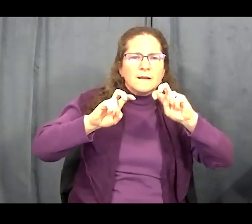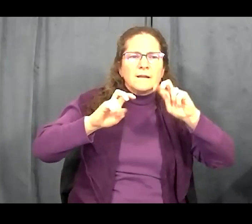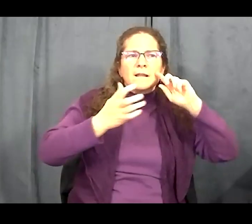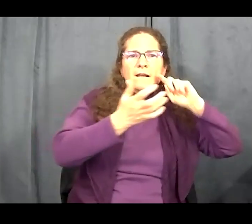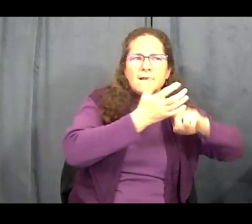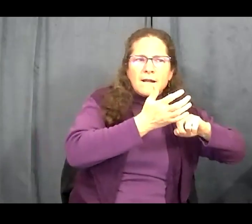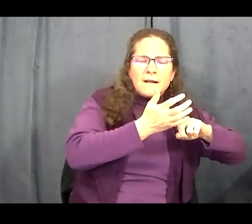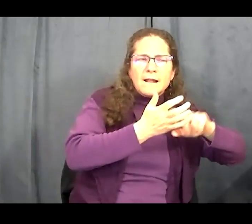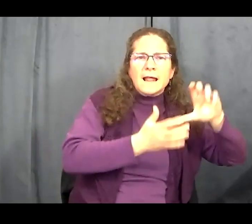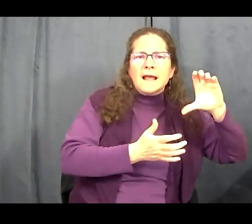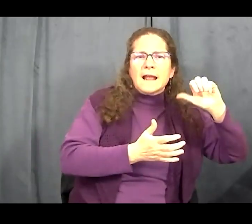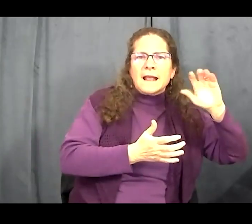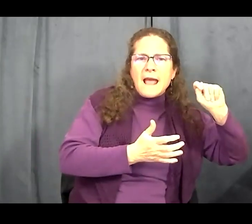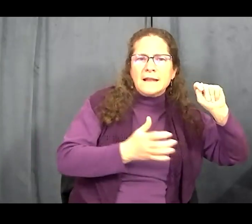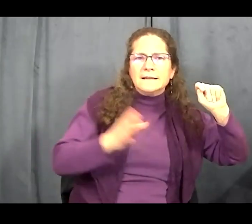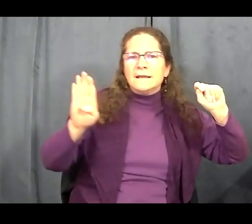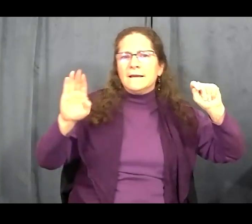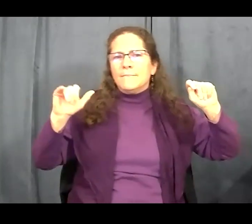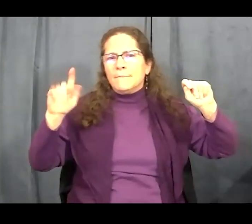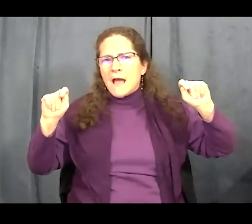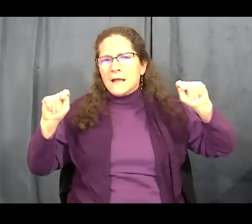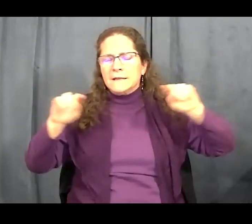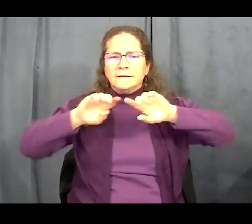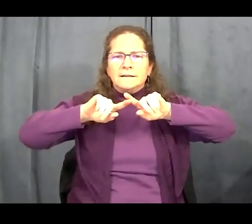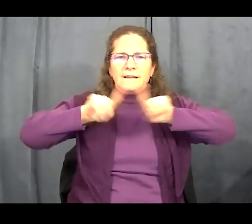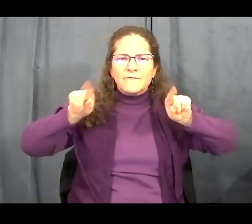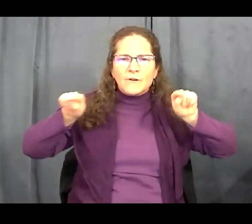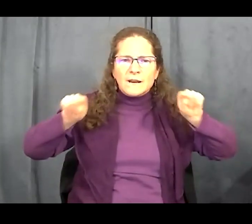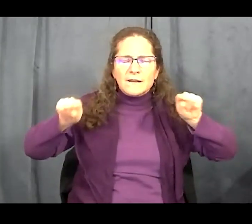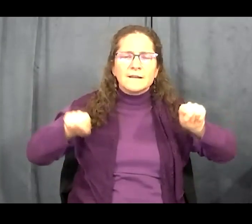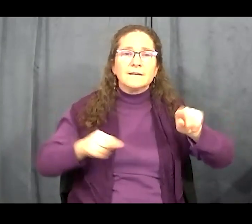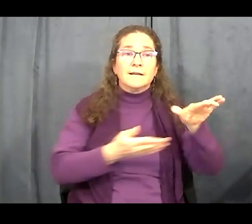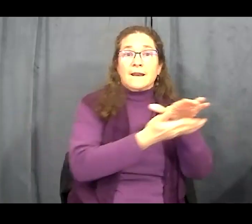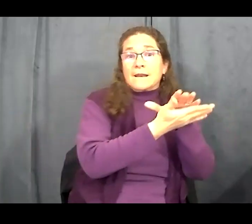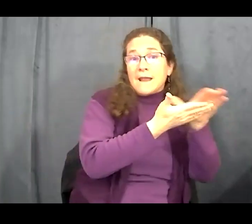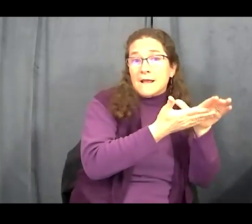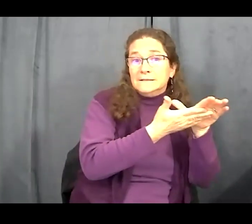cat versus bat, or nice versus clean in American Sign Language.